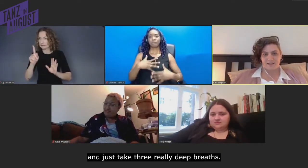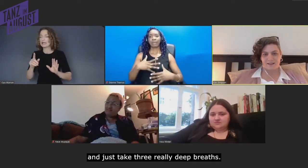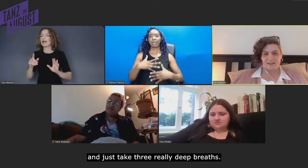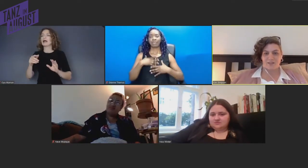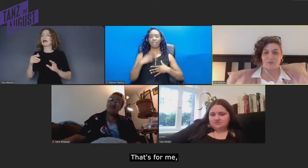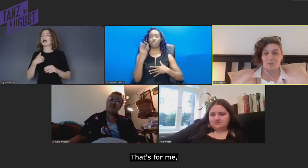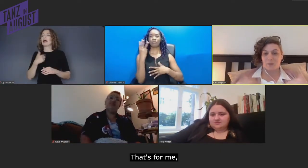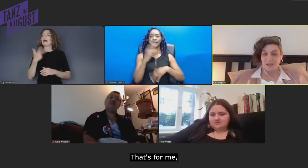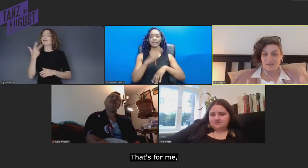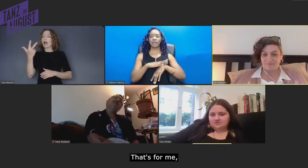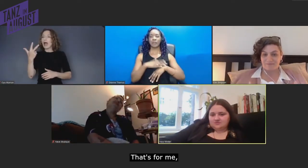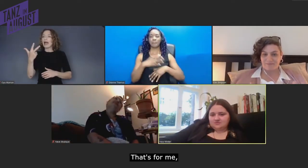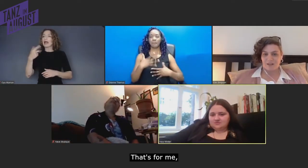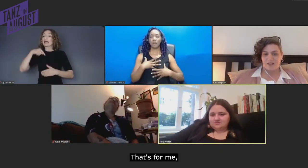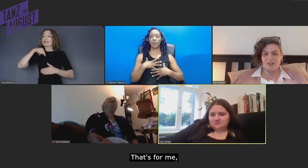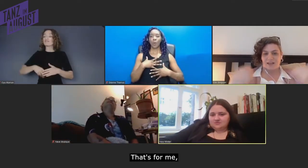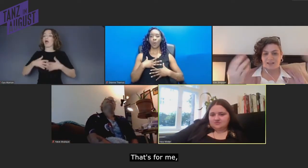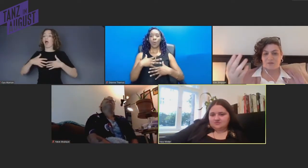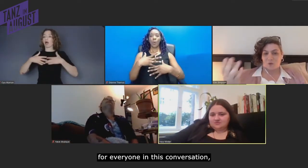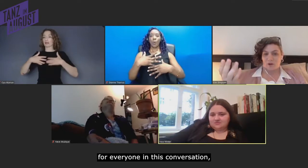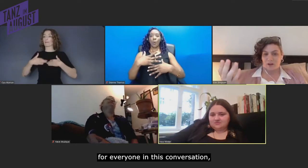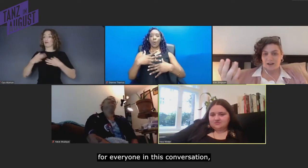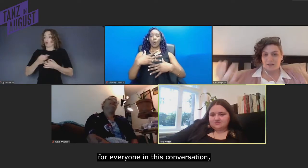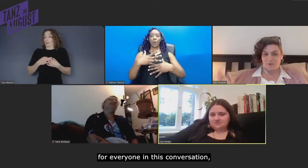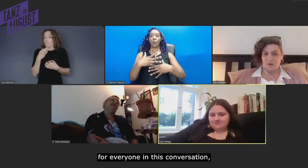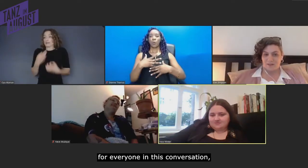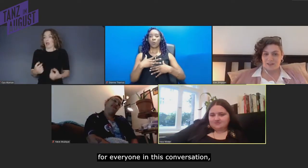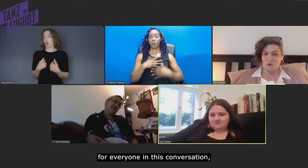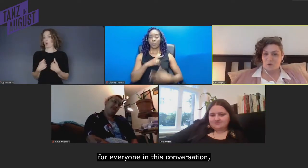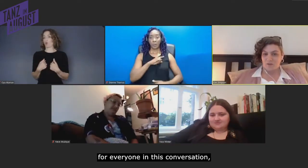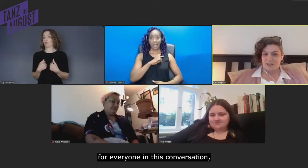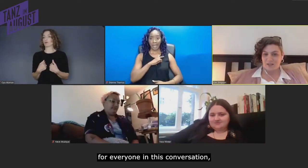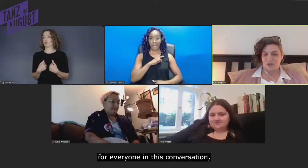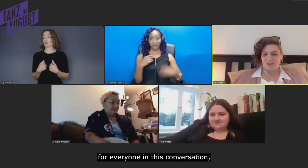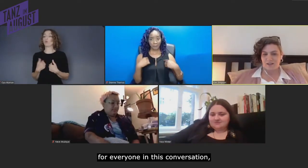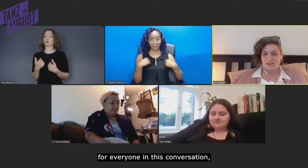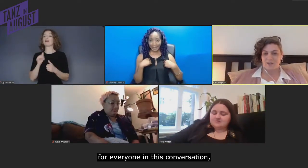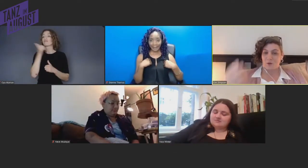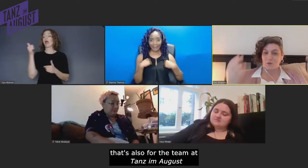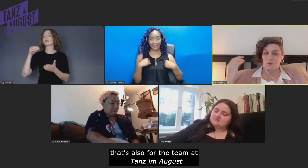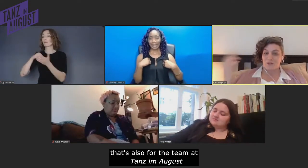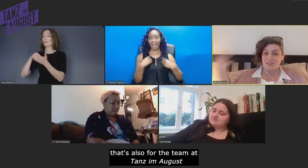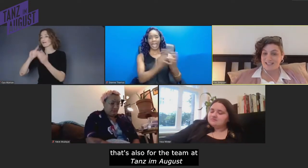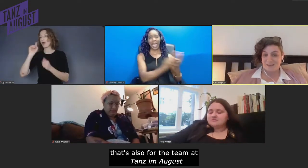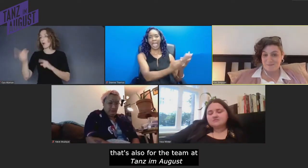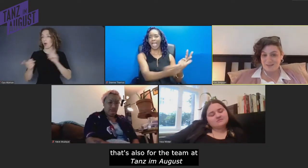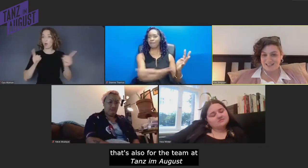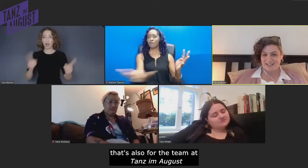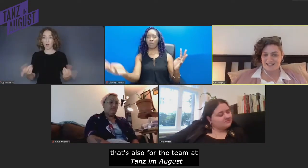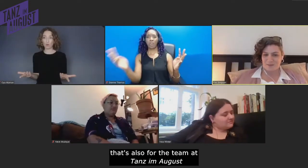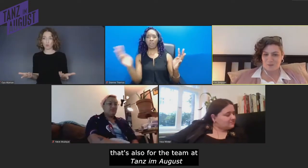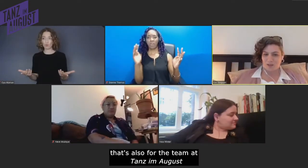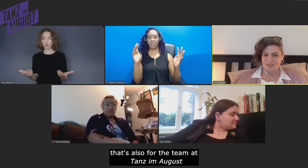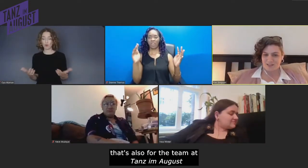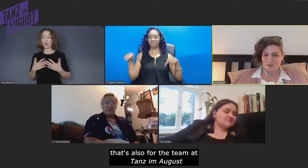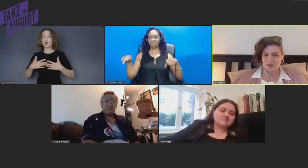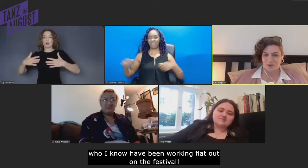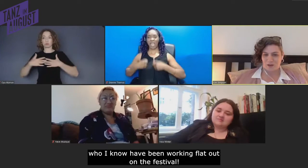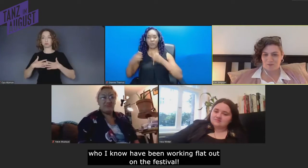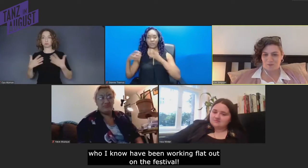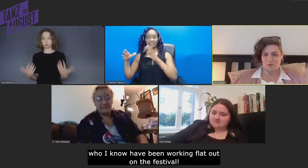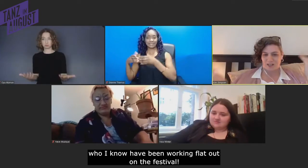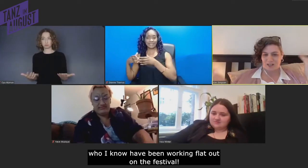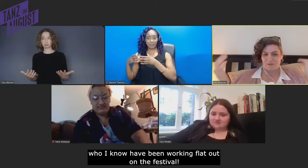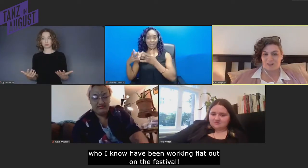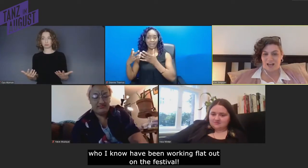And that's for me. That's for everyone in this conversation. That's also for the team at Tanz in August, who I know